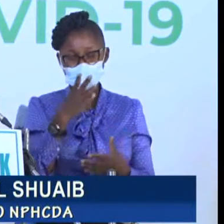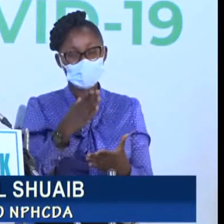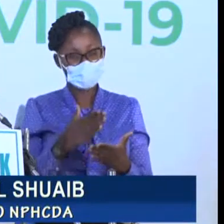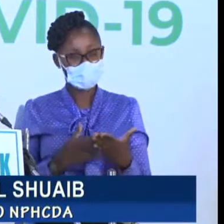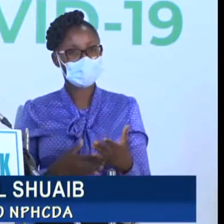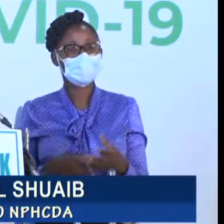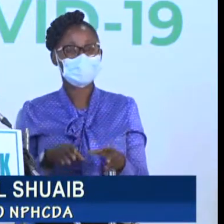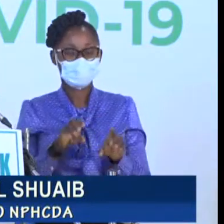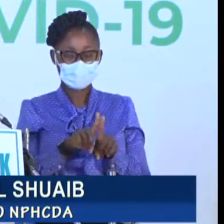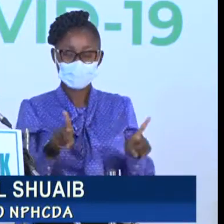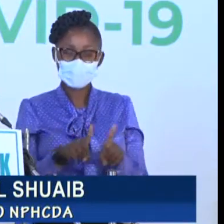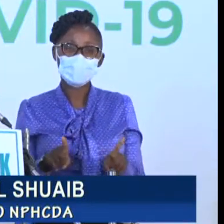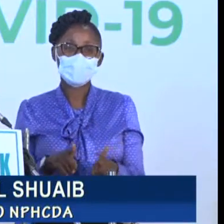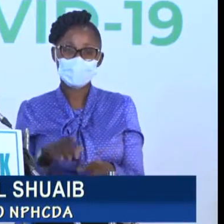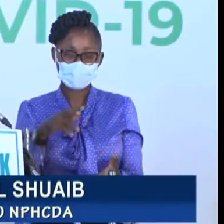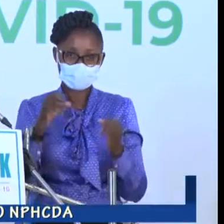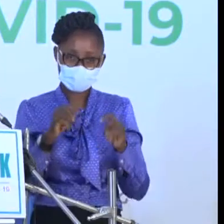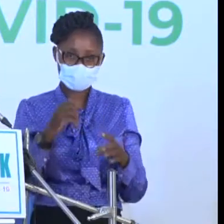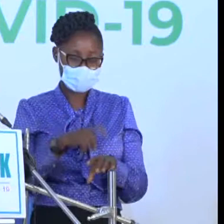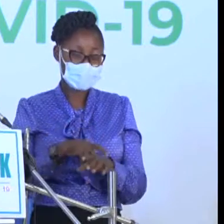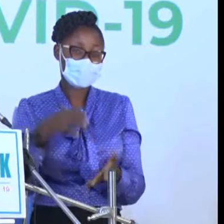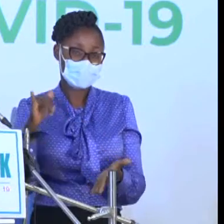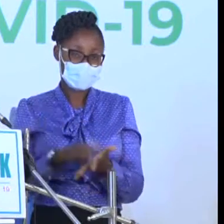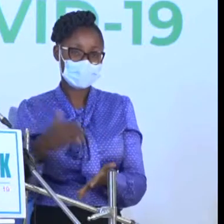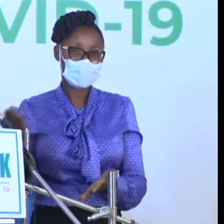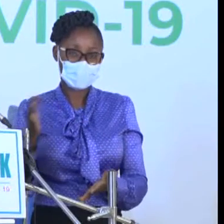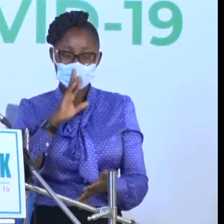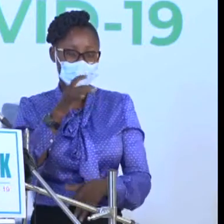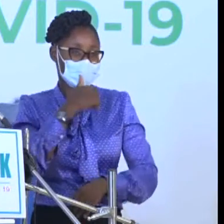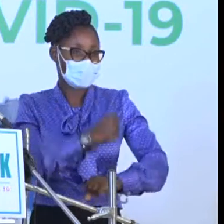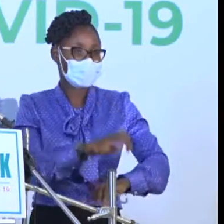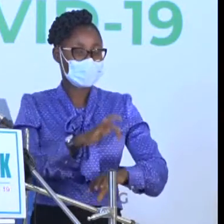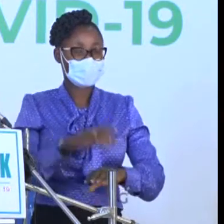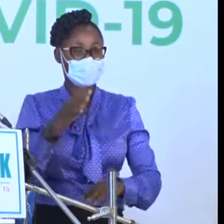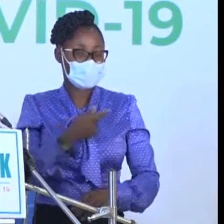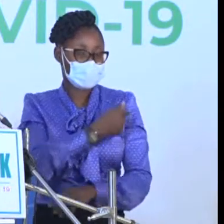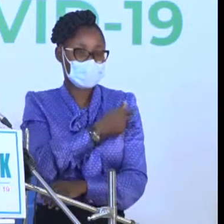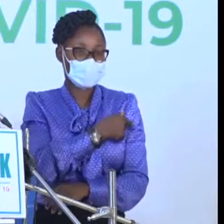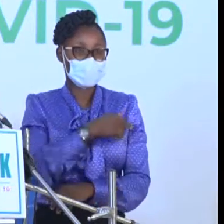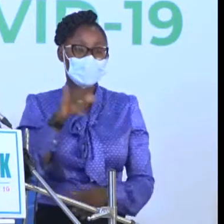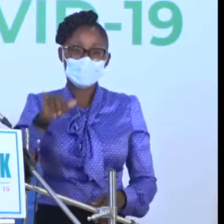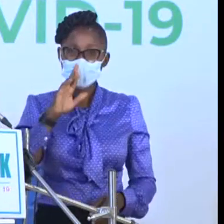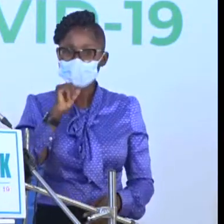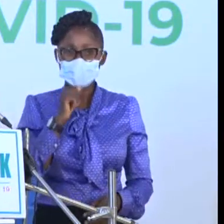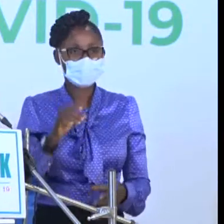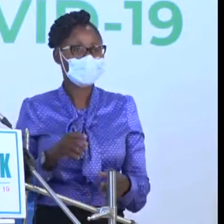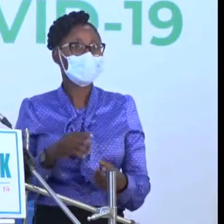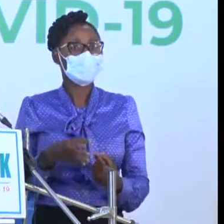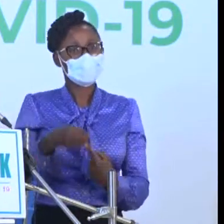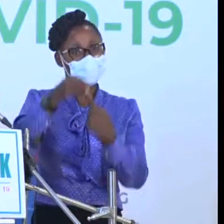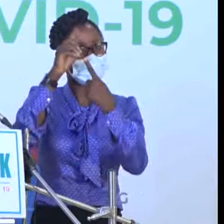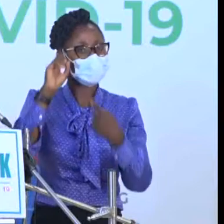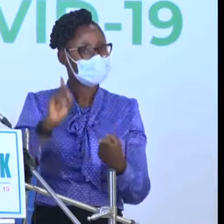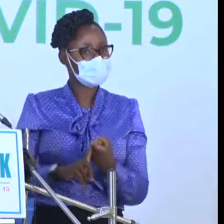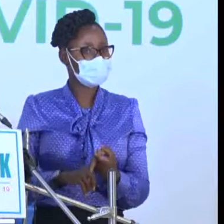side effects of these vaccines. Side effects of vaccines are not unique to the COVID-19